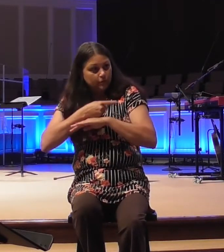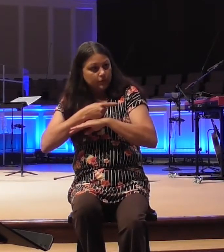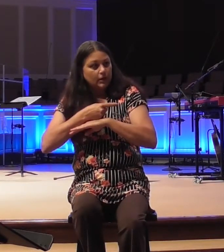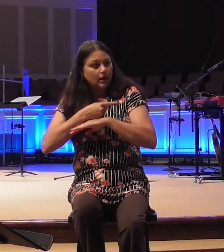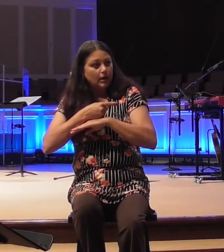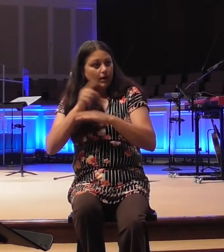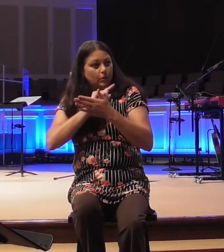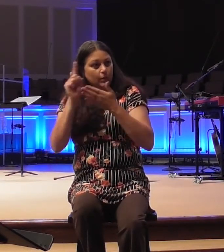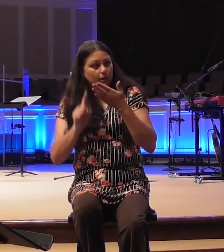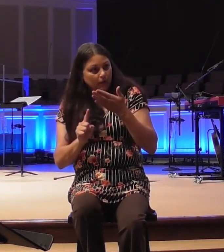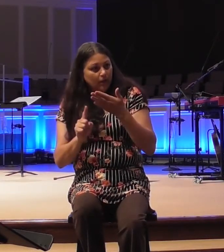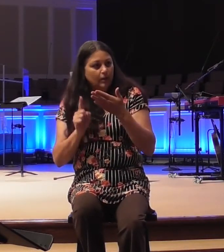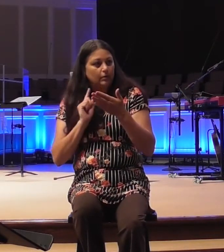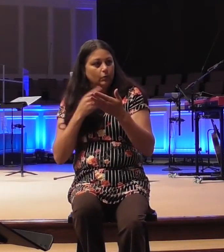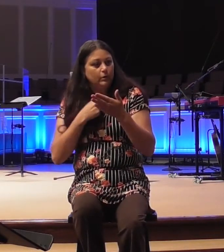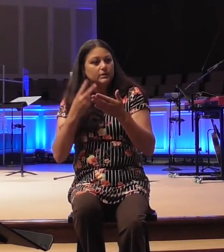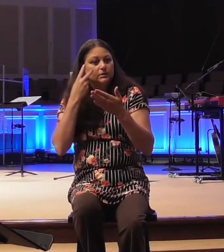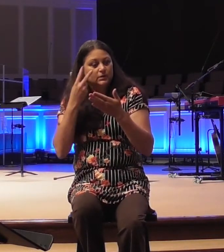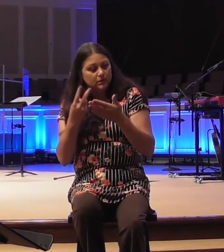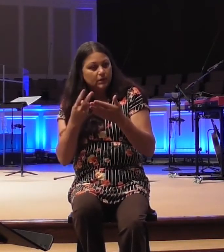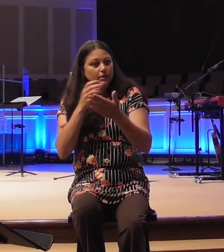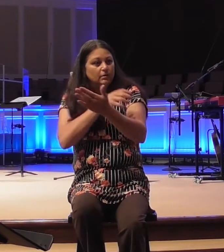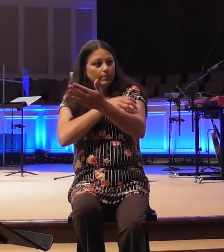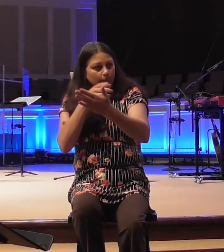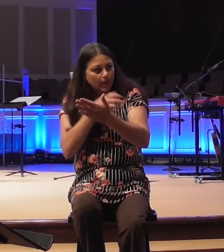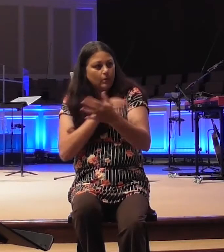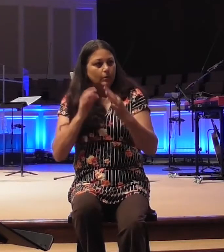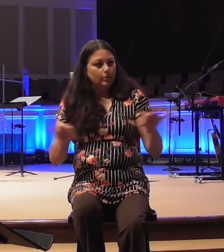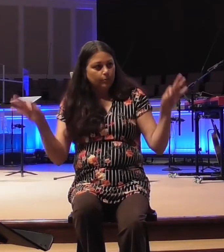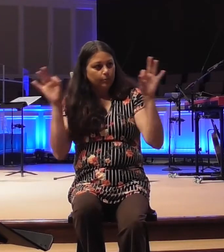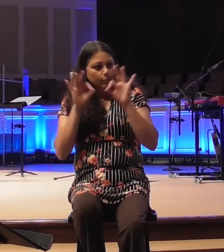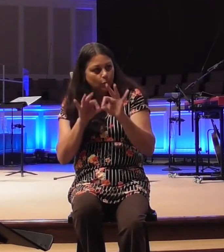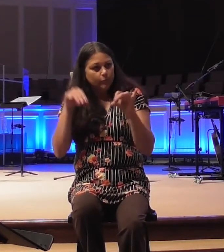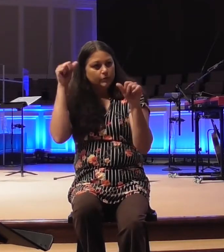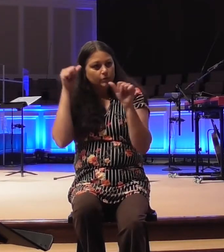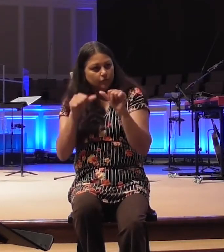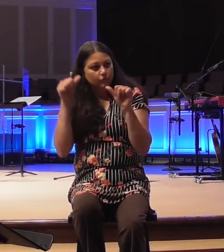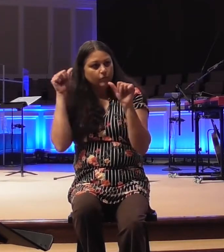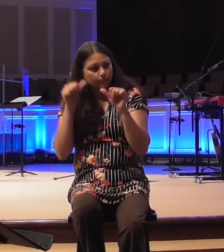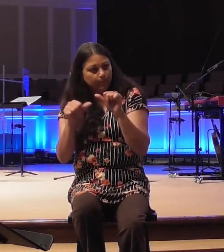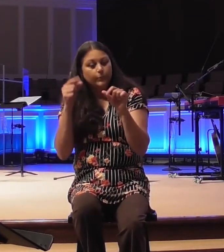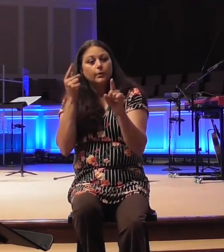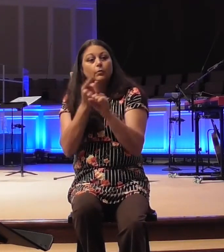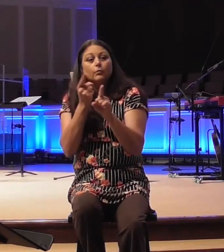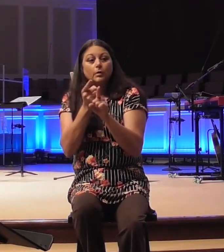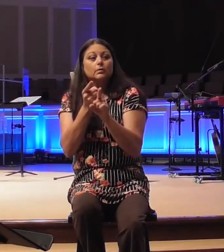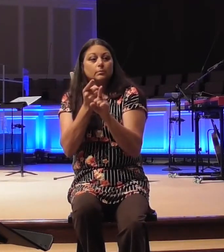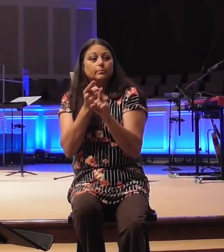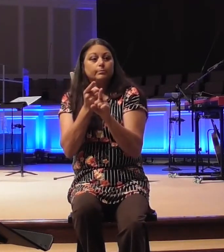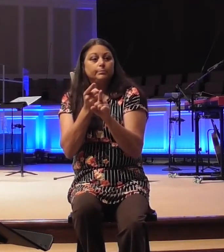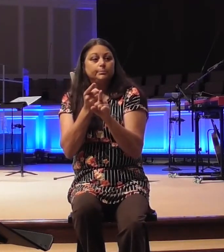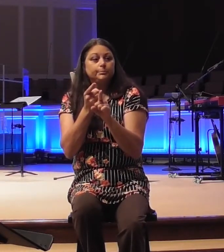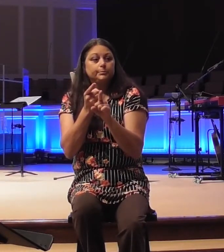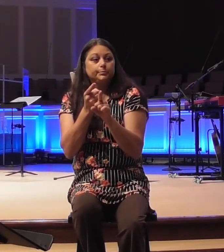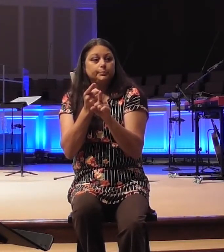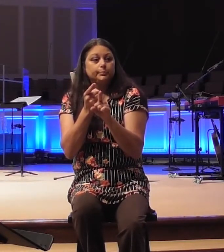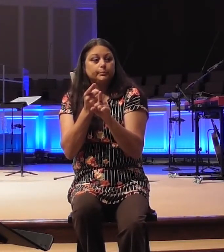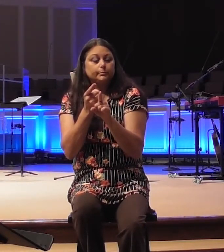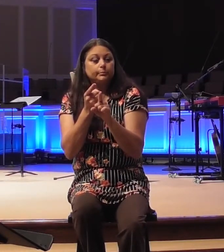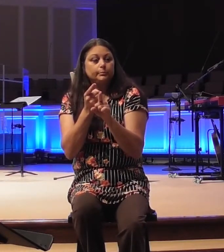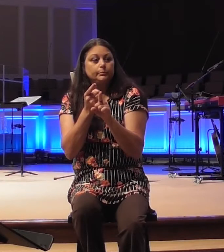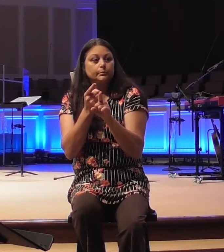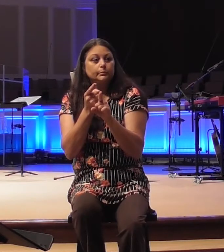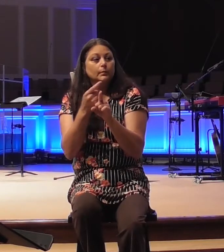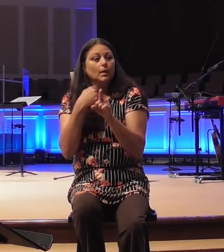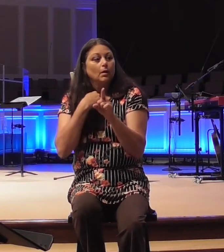that remind us of the power and the importance of remembering rightly. And I wanted to direct